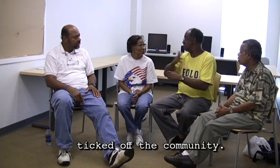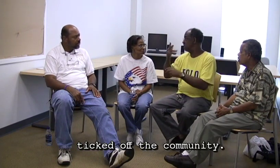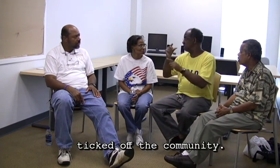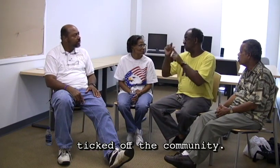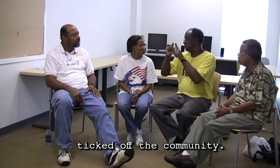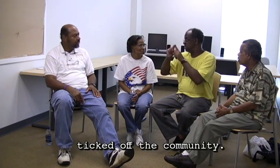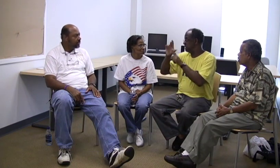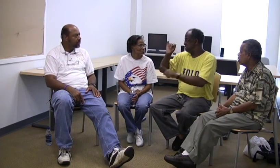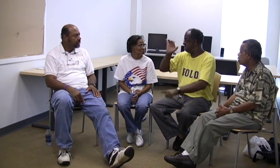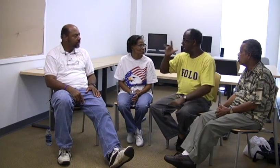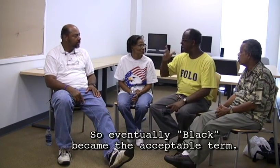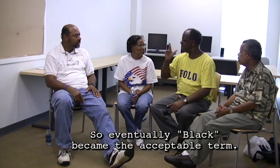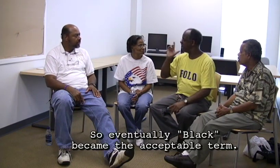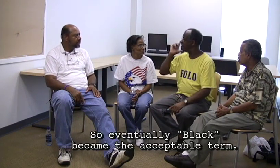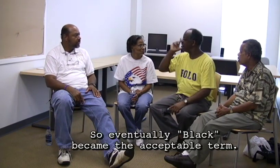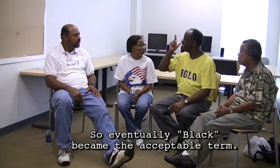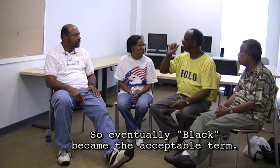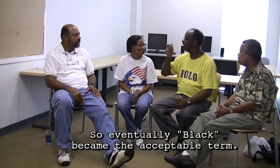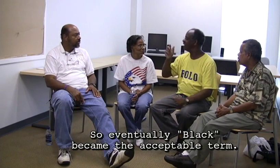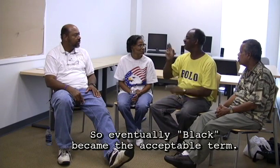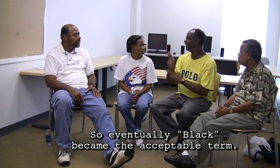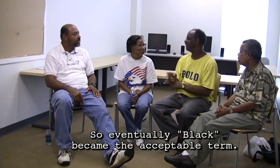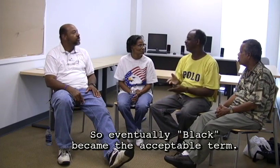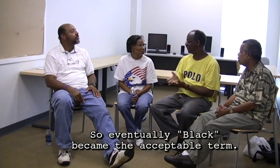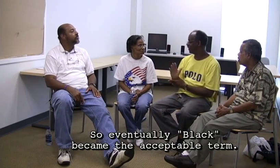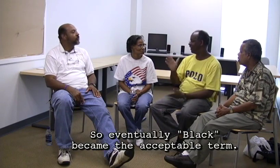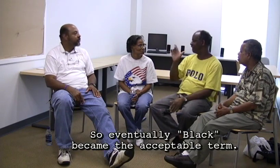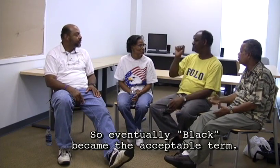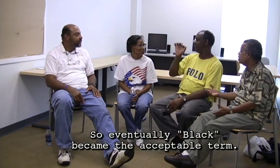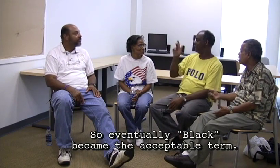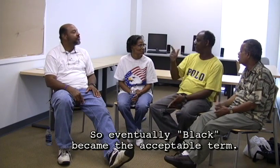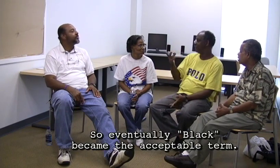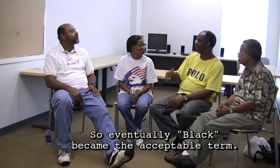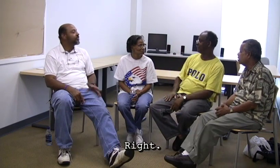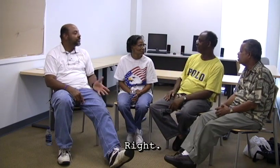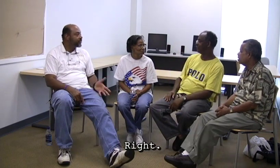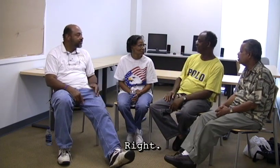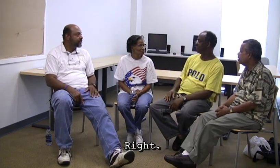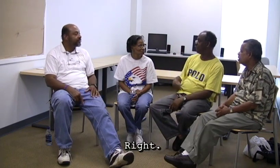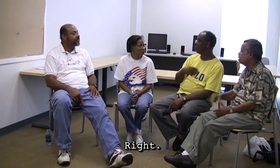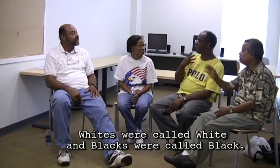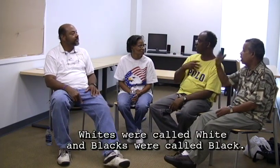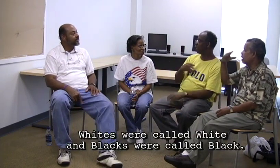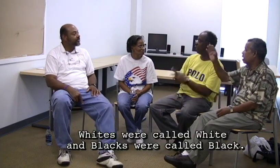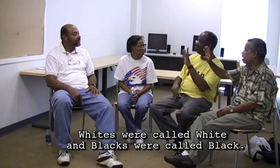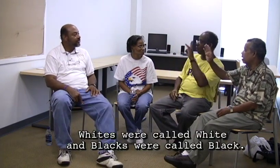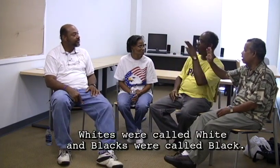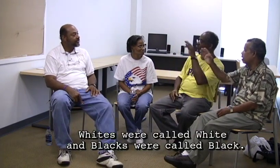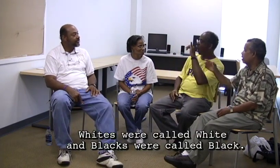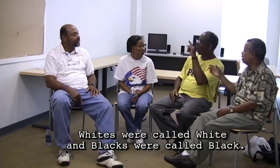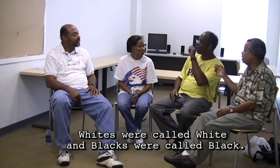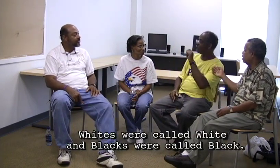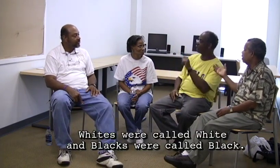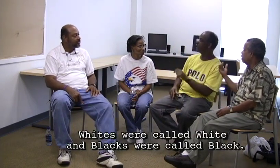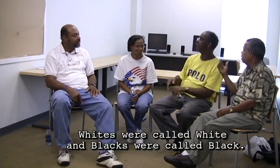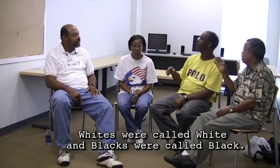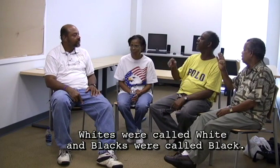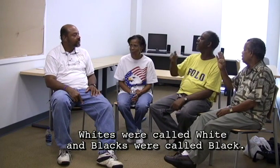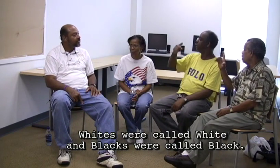the community. So eventually, Black became the acceptable term. Right. Whites were called white and Blacks were called Black.